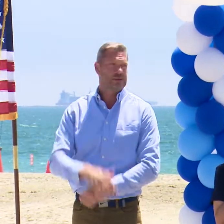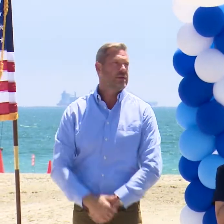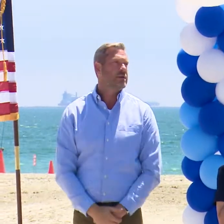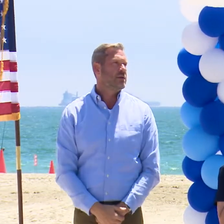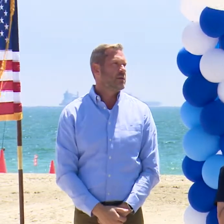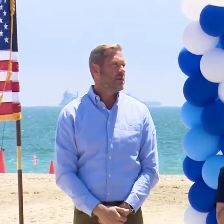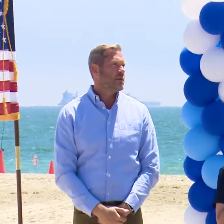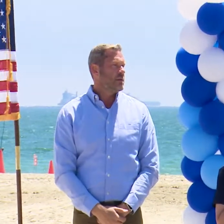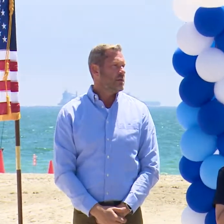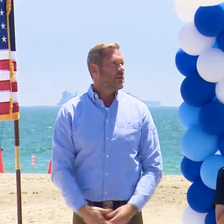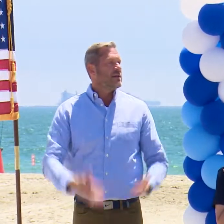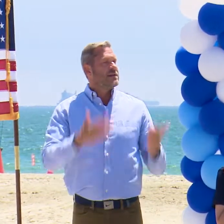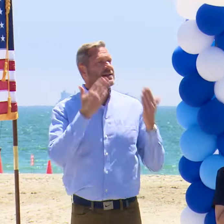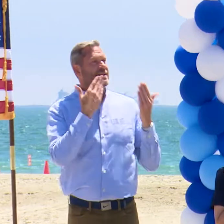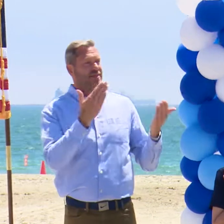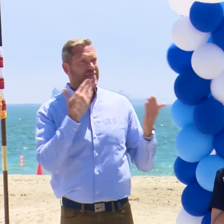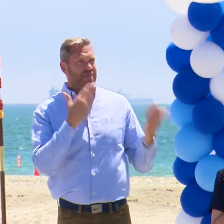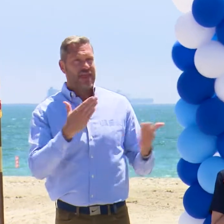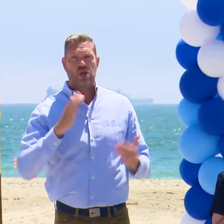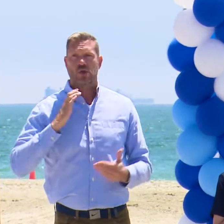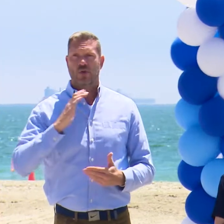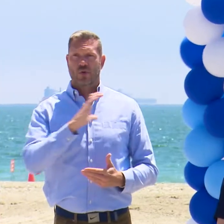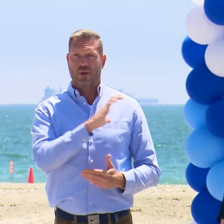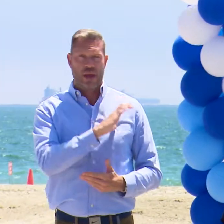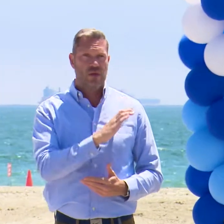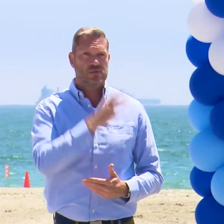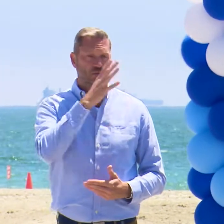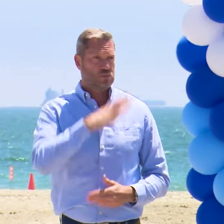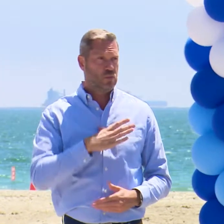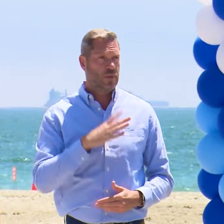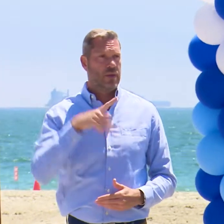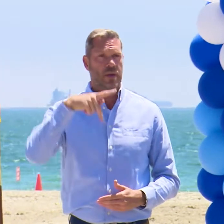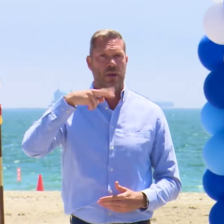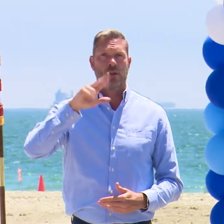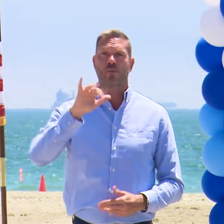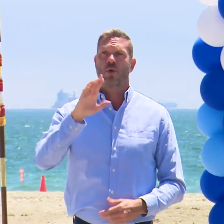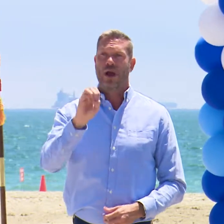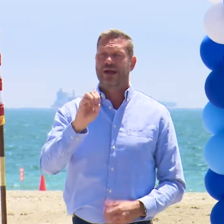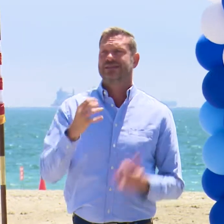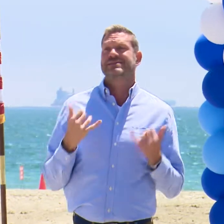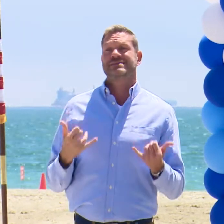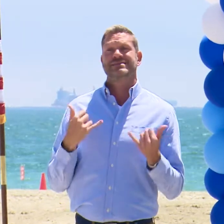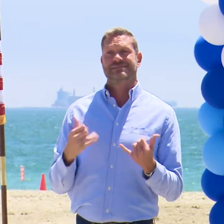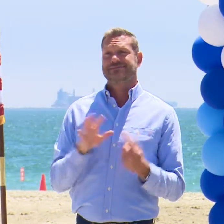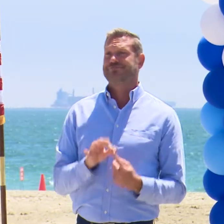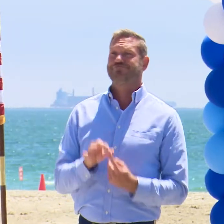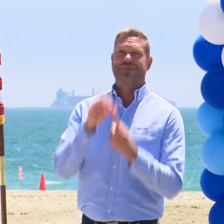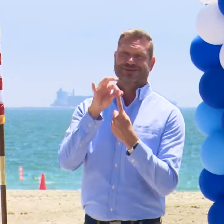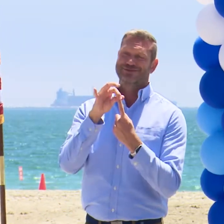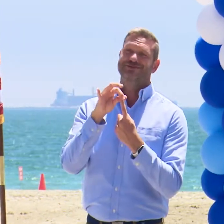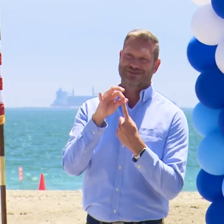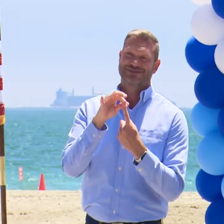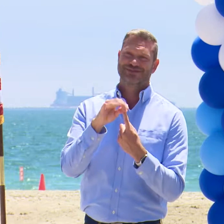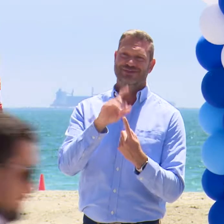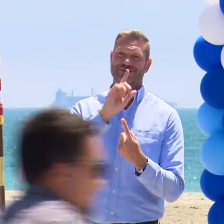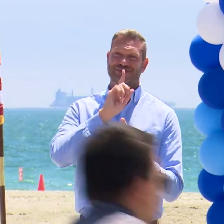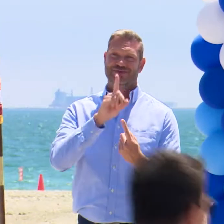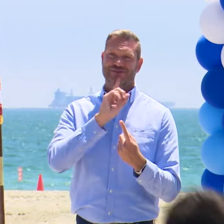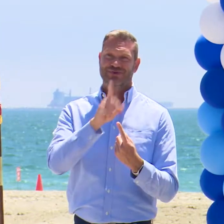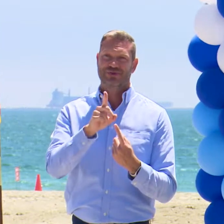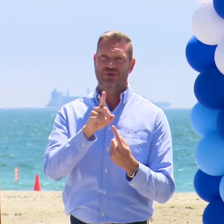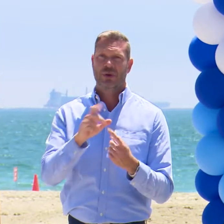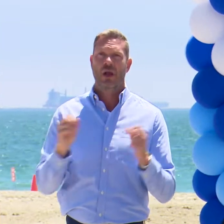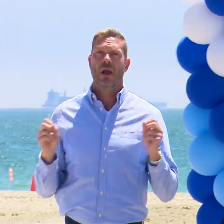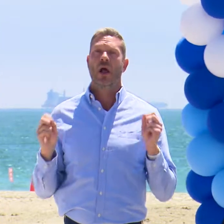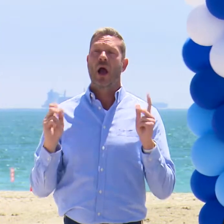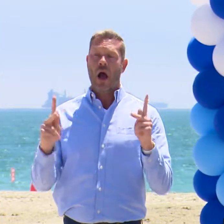Thank you, Councilwoman Price. Good afternoon. This is just a special day. I know it's an opportunity